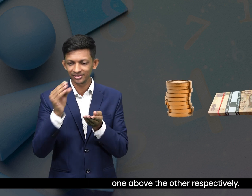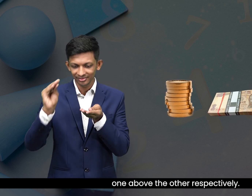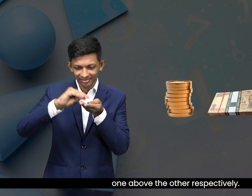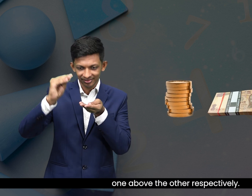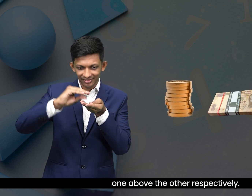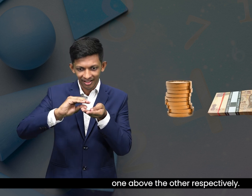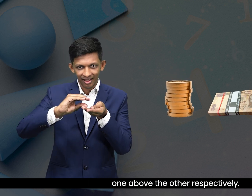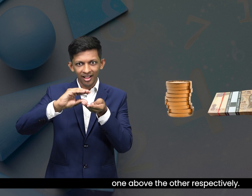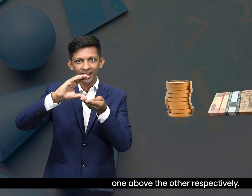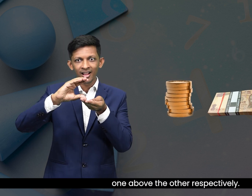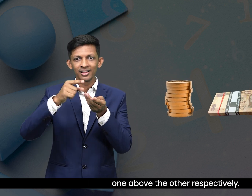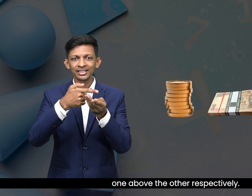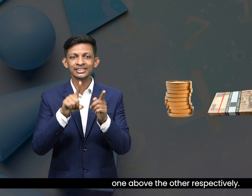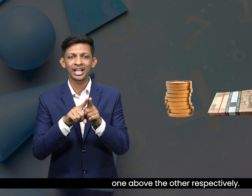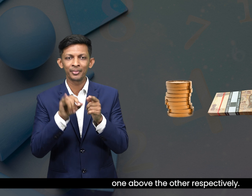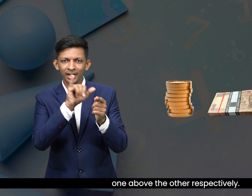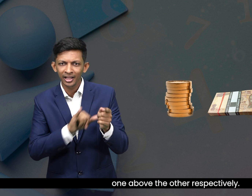the other respectively.